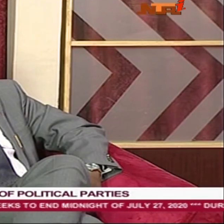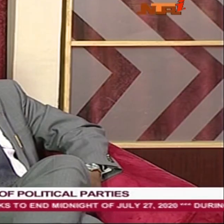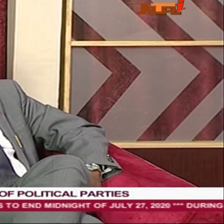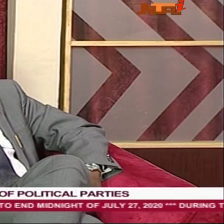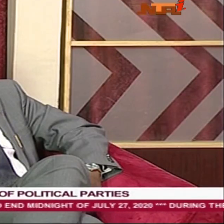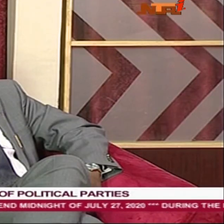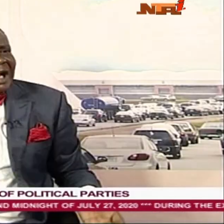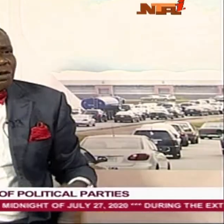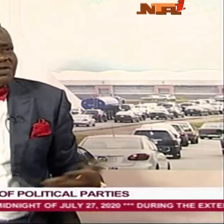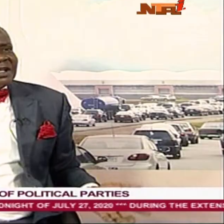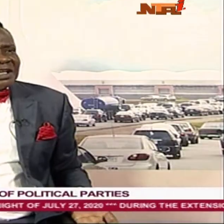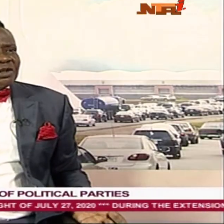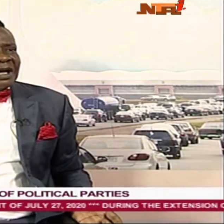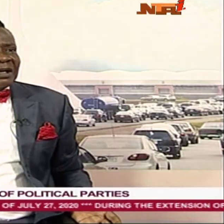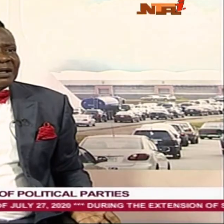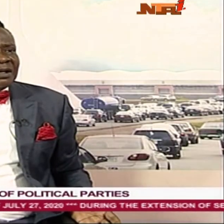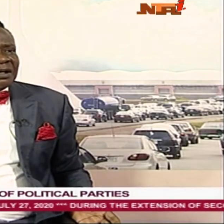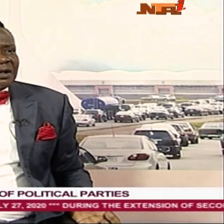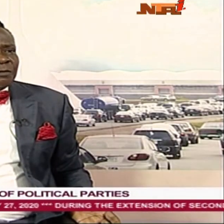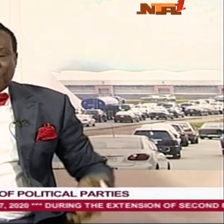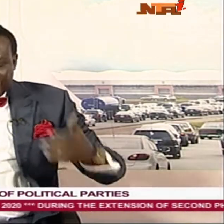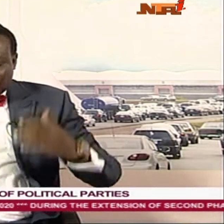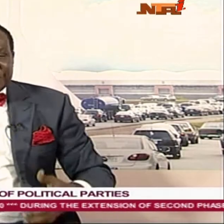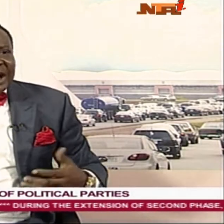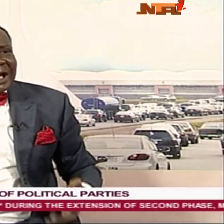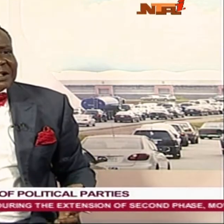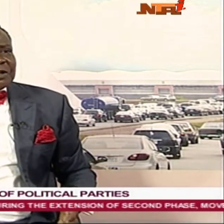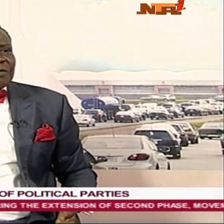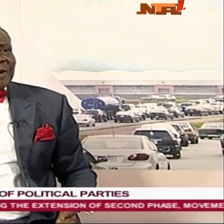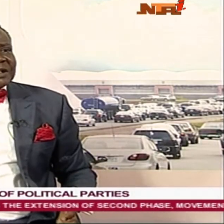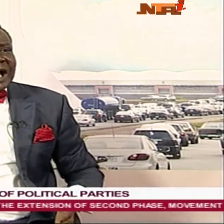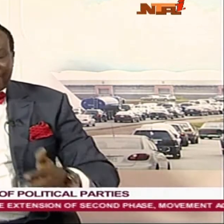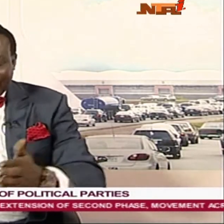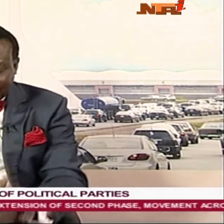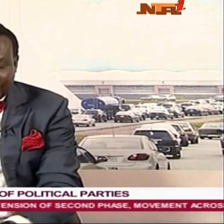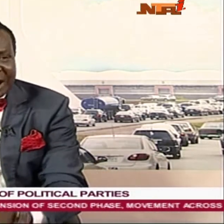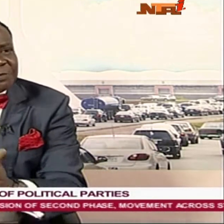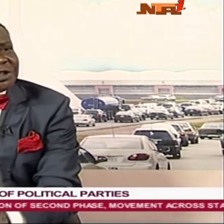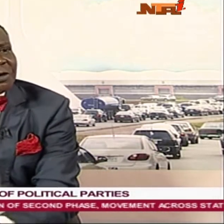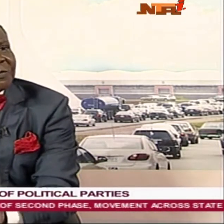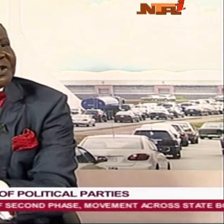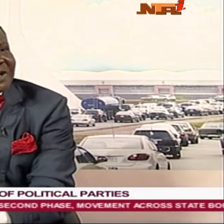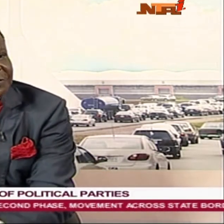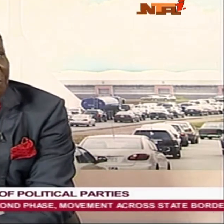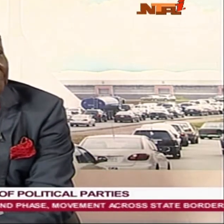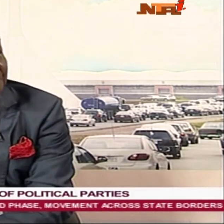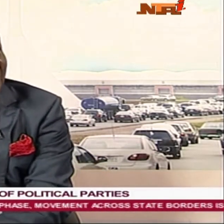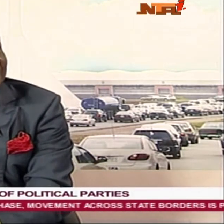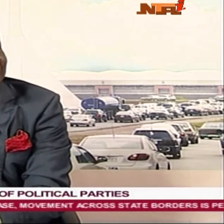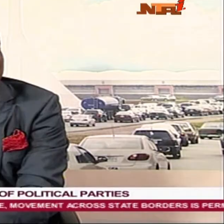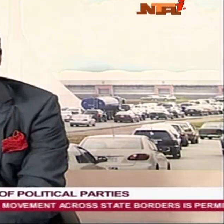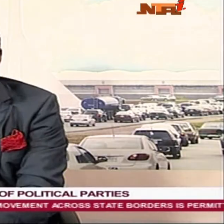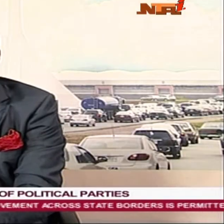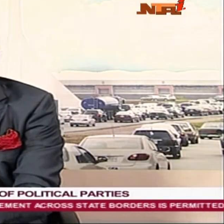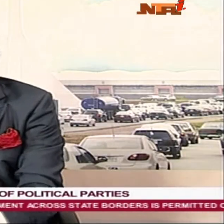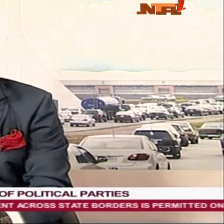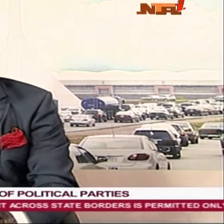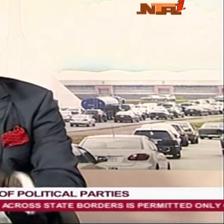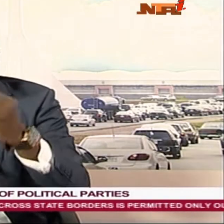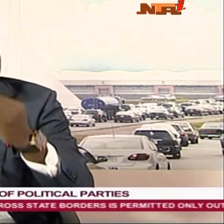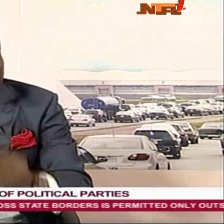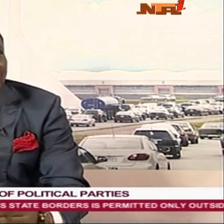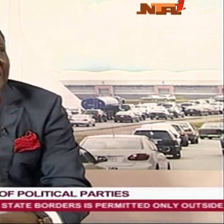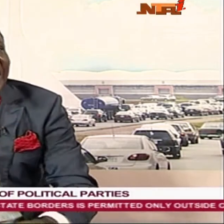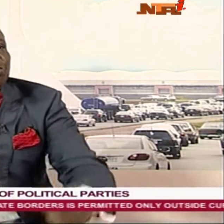money. The relationship we had was transactional. For me to be a candidate of the party, apart from my expression of interest form and the rest of the things that